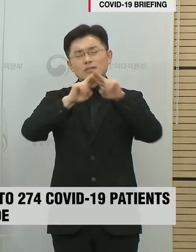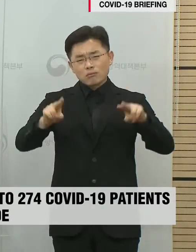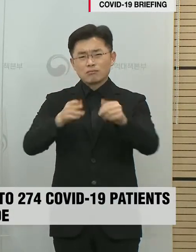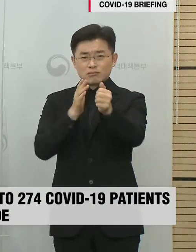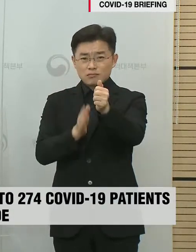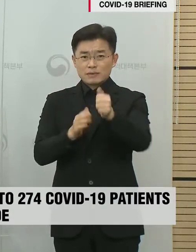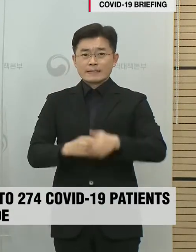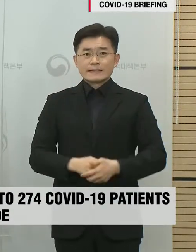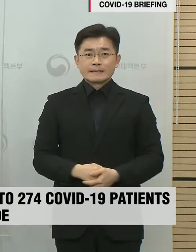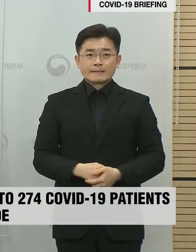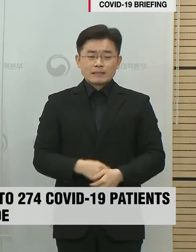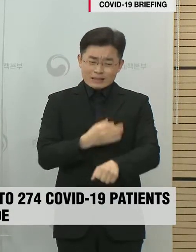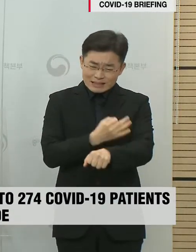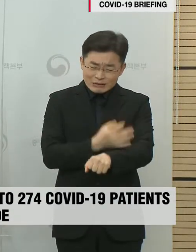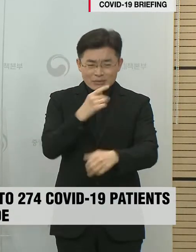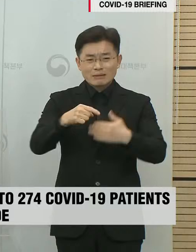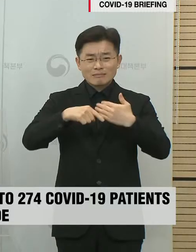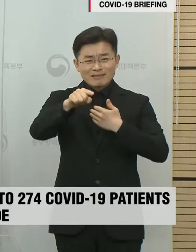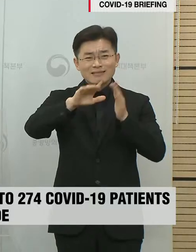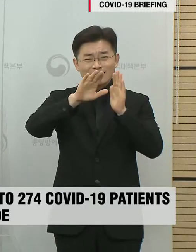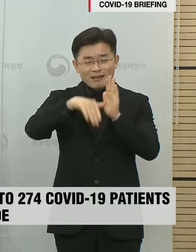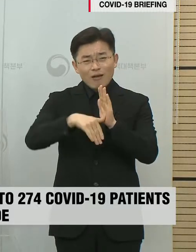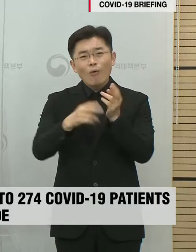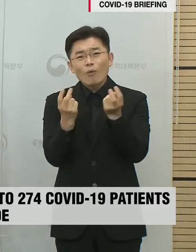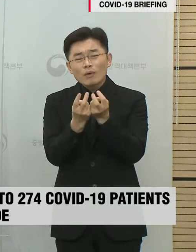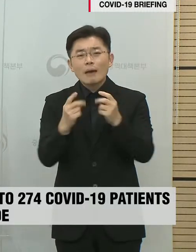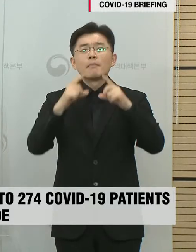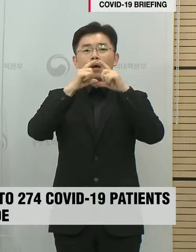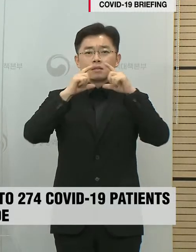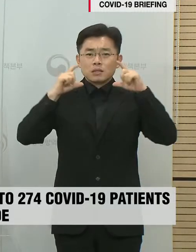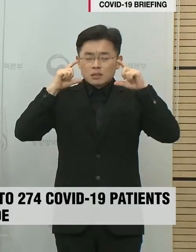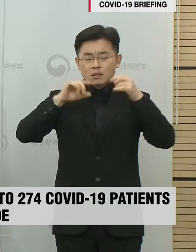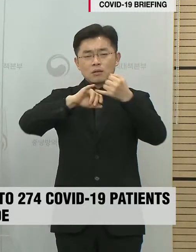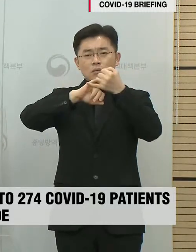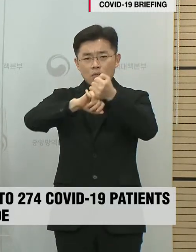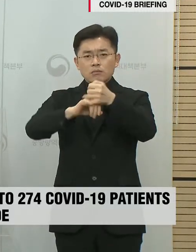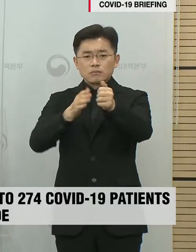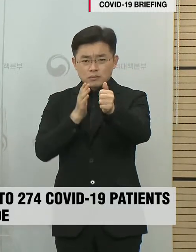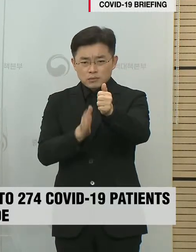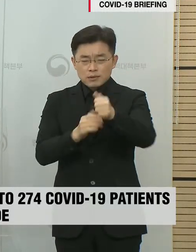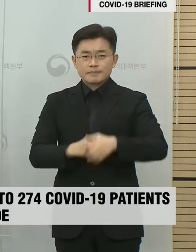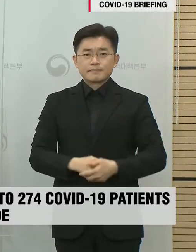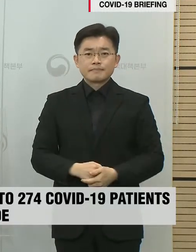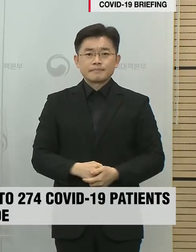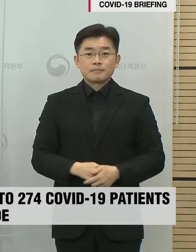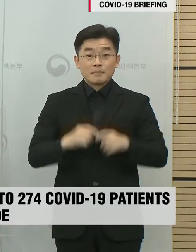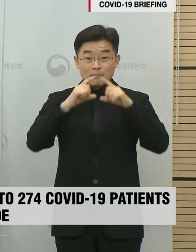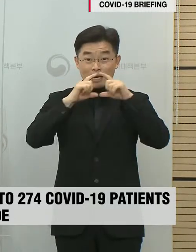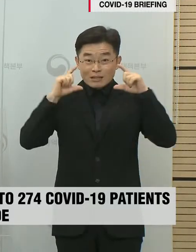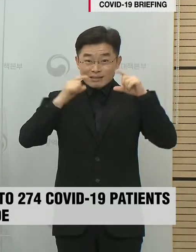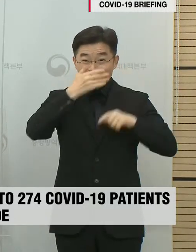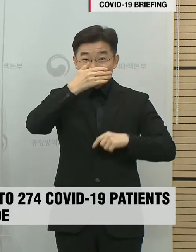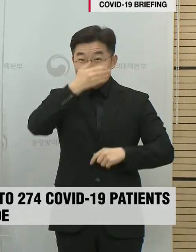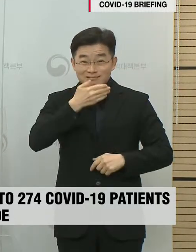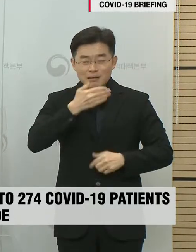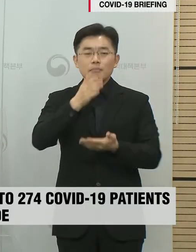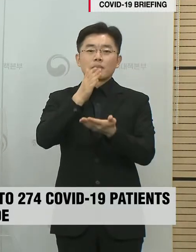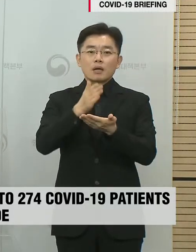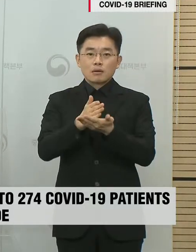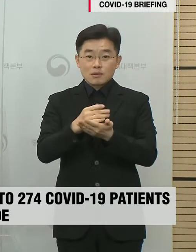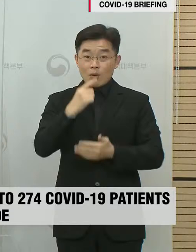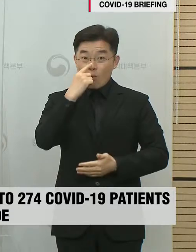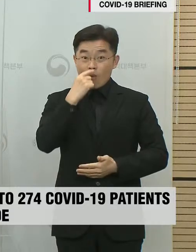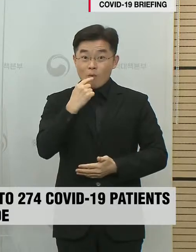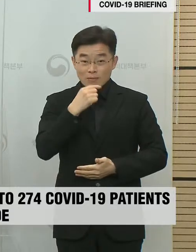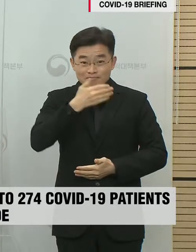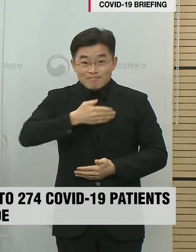postpone non-essential outings and meetings. And if you have to go outside, please wear your face mask. And you have to